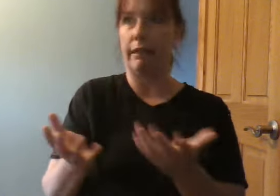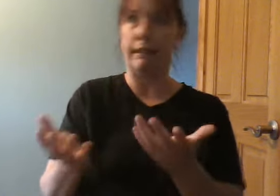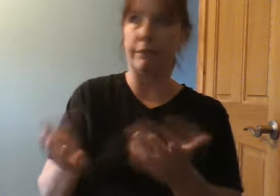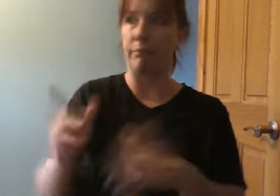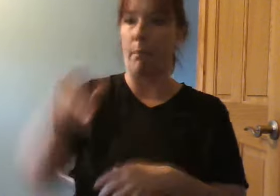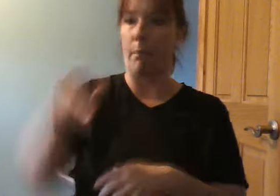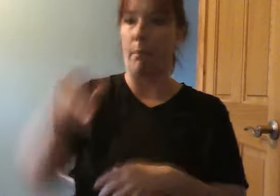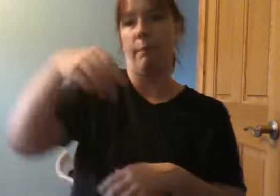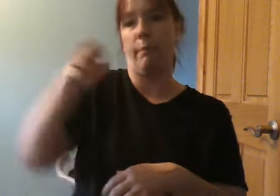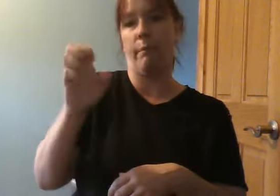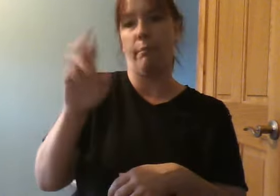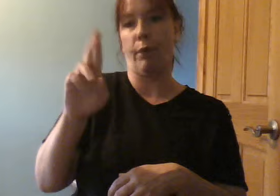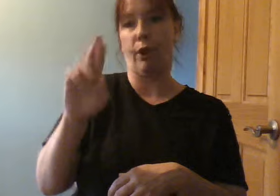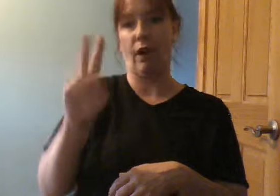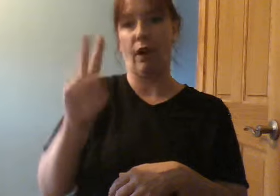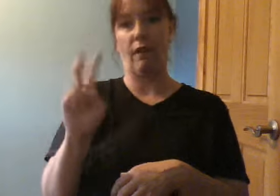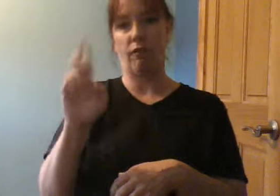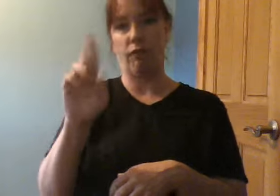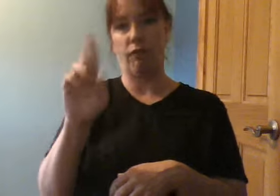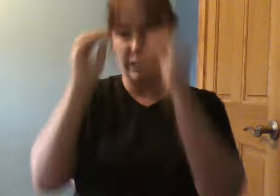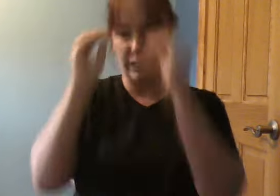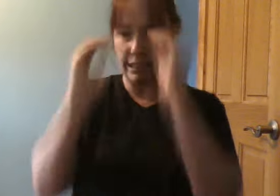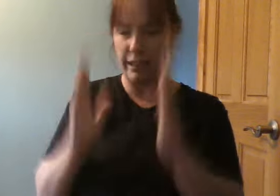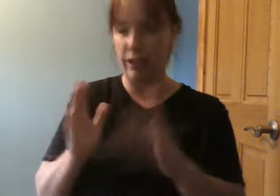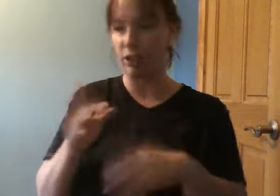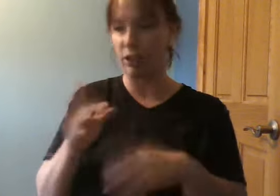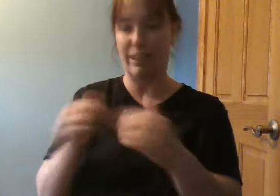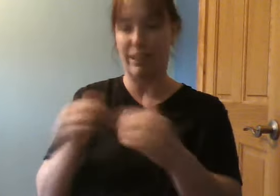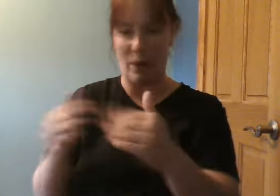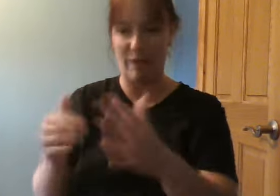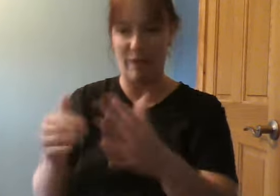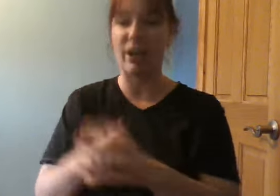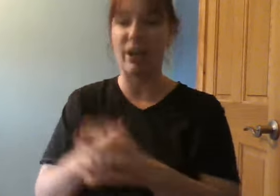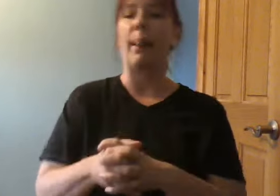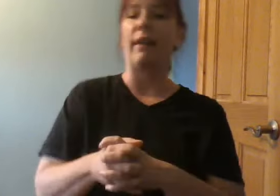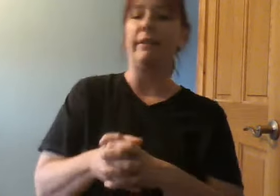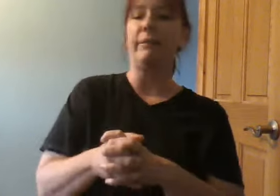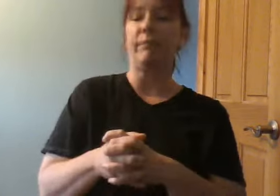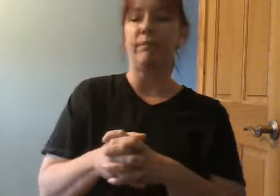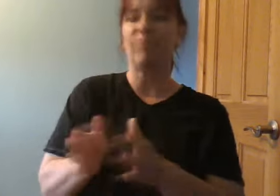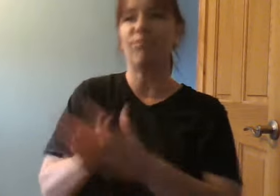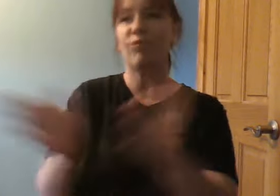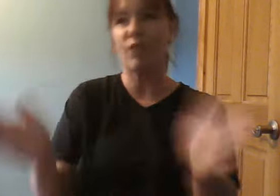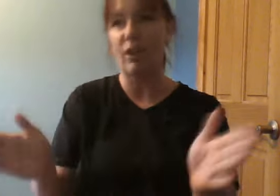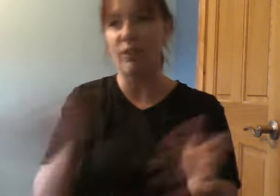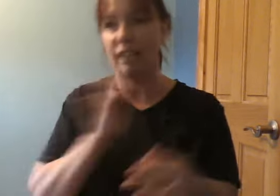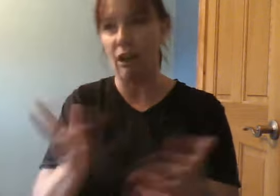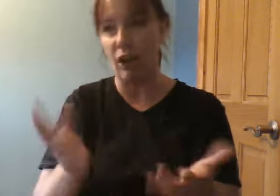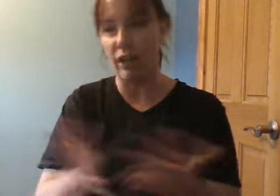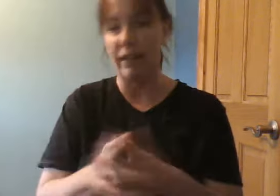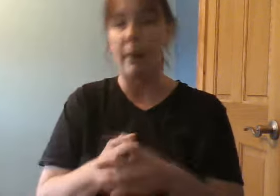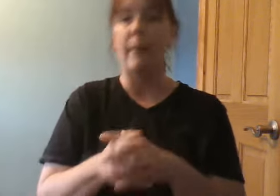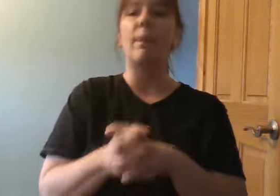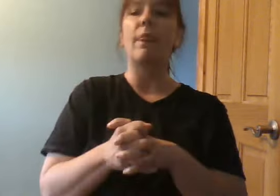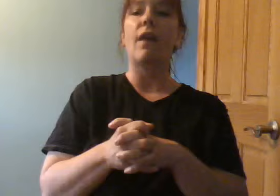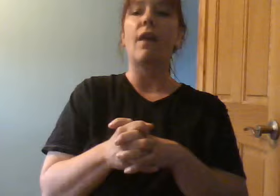and teachers and vicars. I mean, they usually are. I mean, they generally are when you look in the paper, right? So I want to know who all the